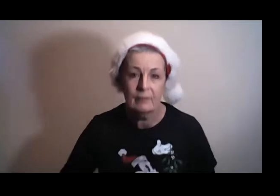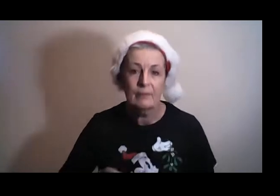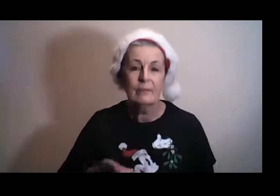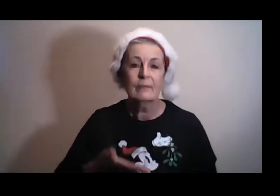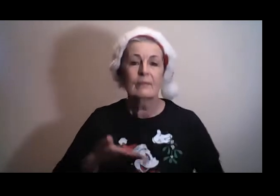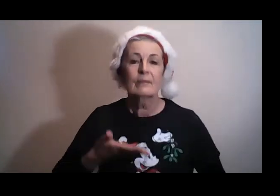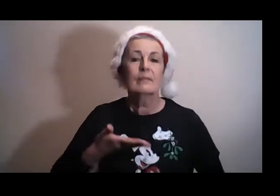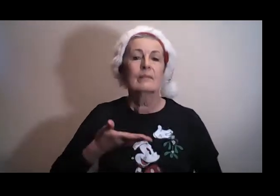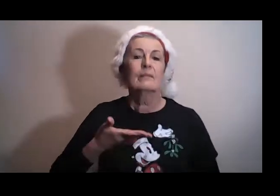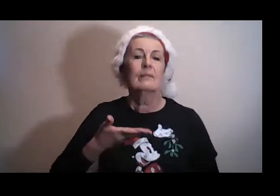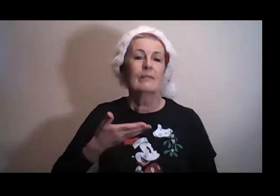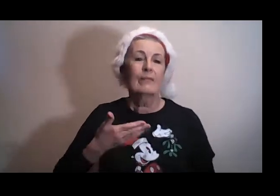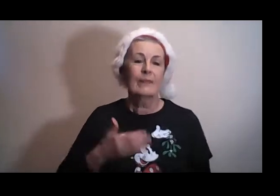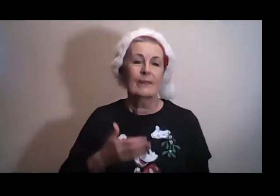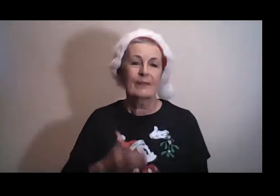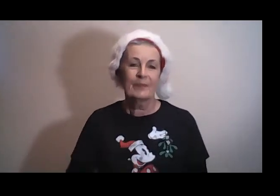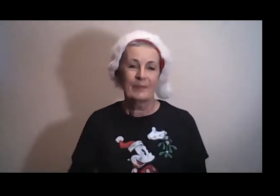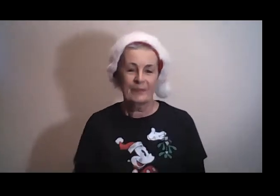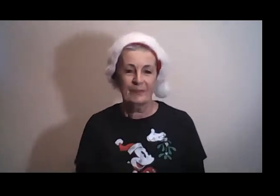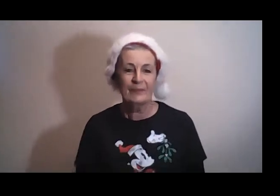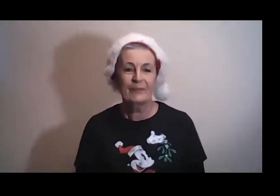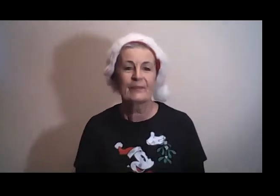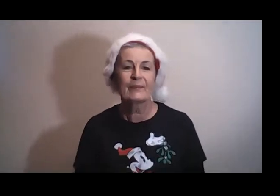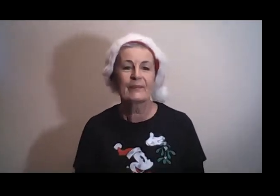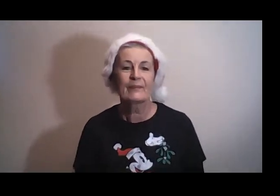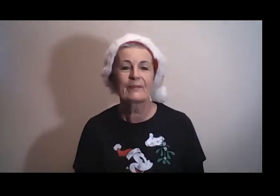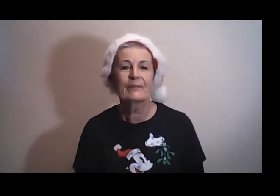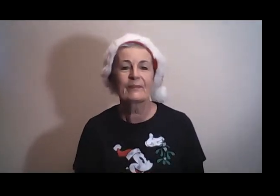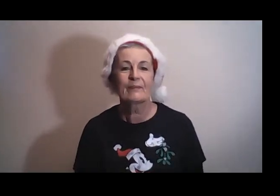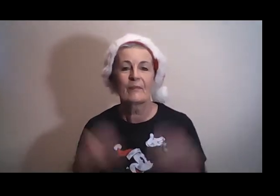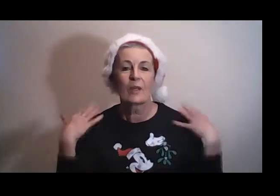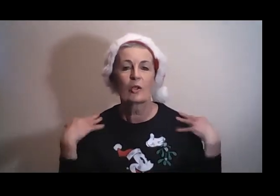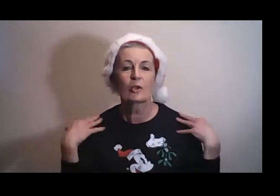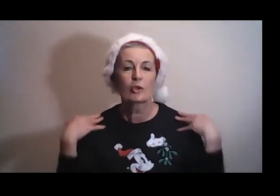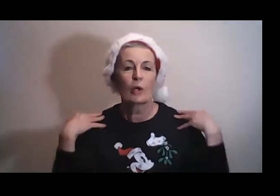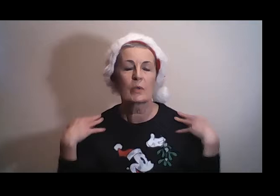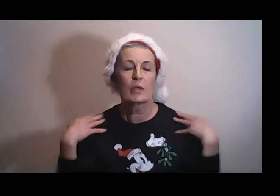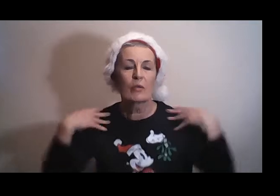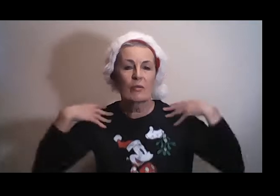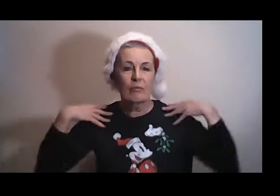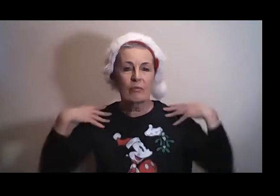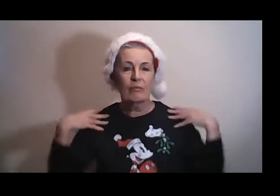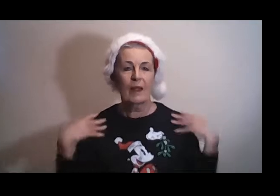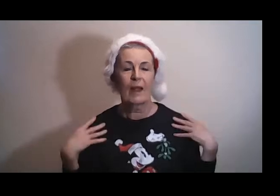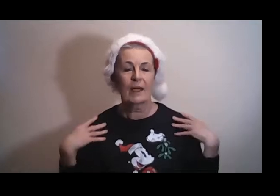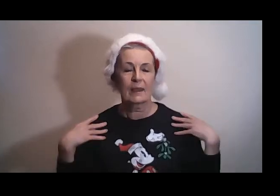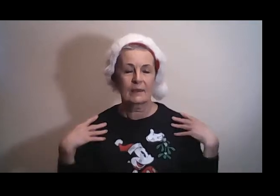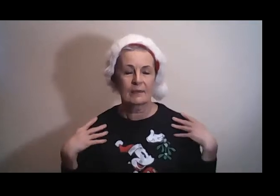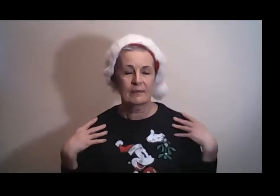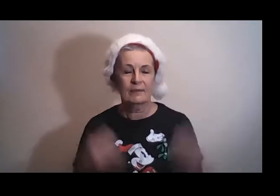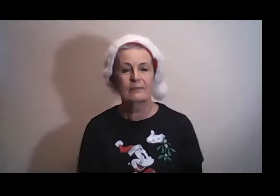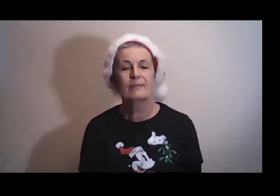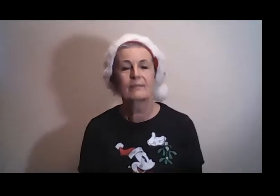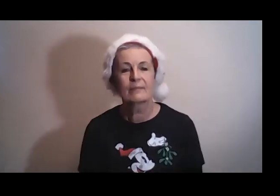breathing. So just follow that. Keep your shoulders relaxed and comfortable.